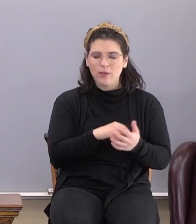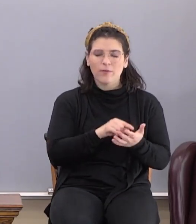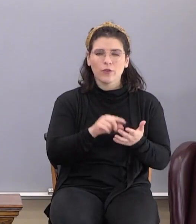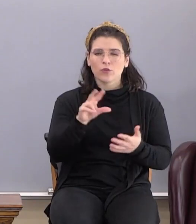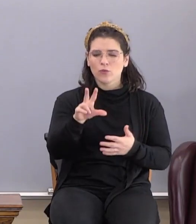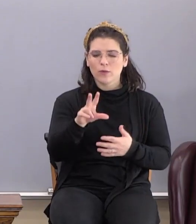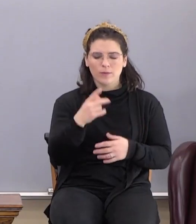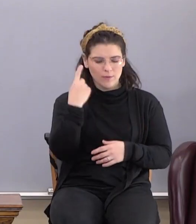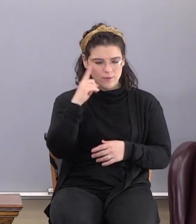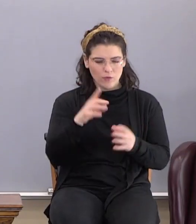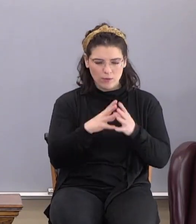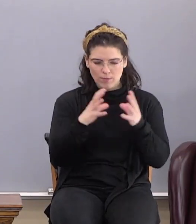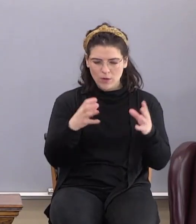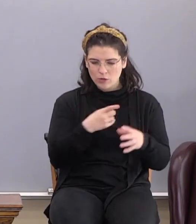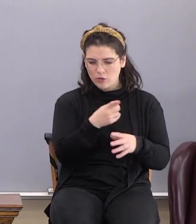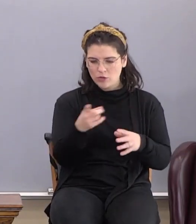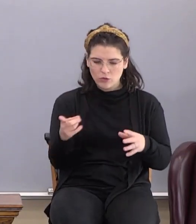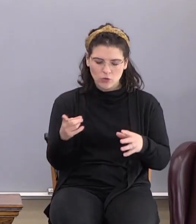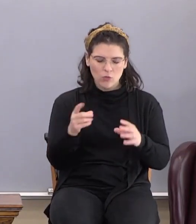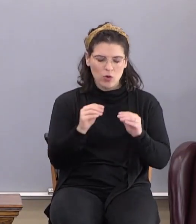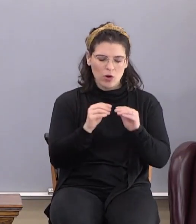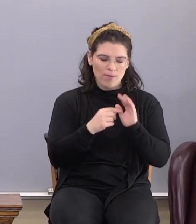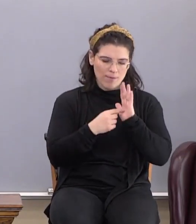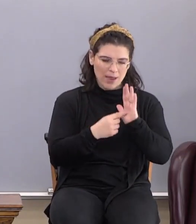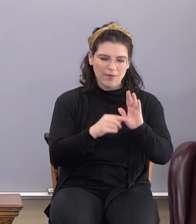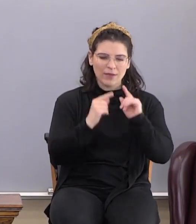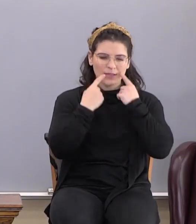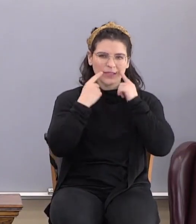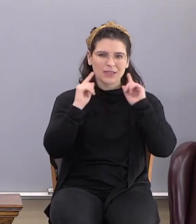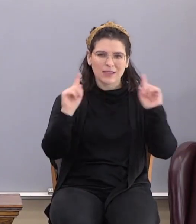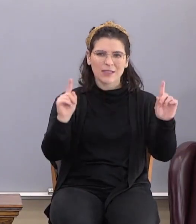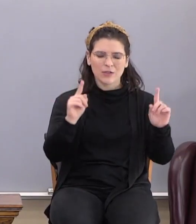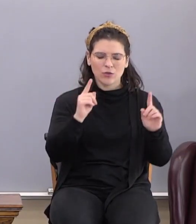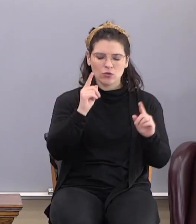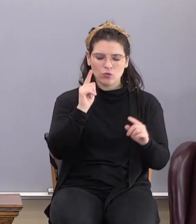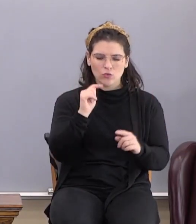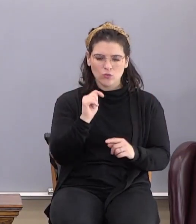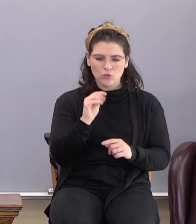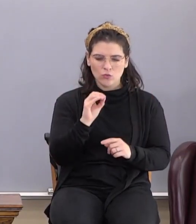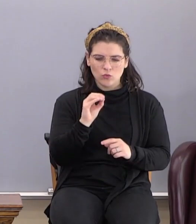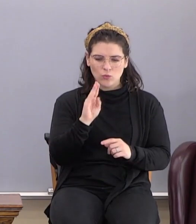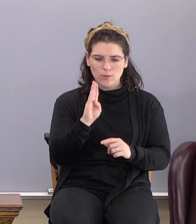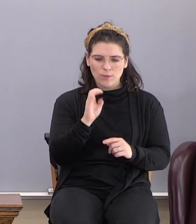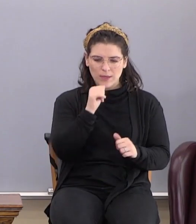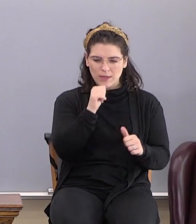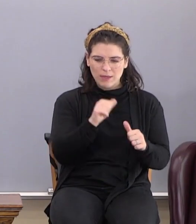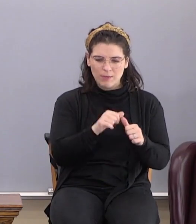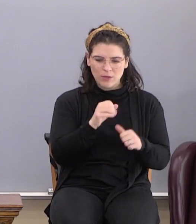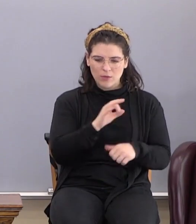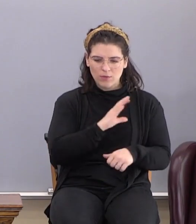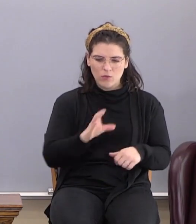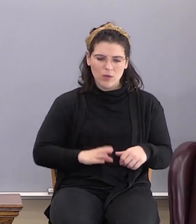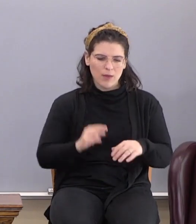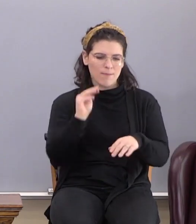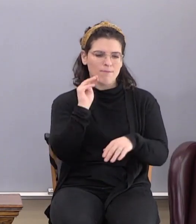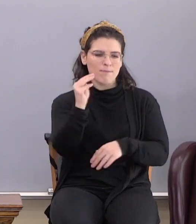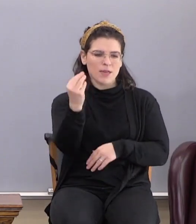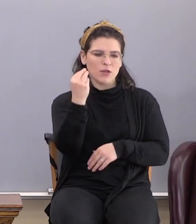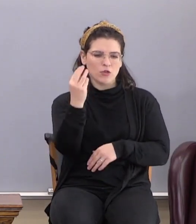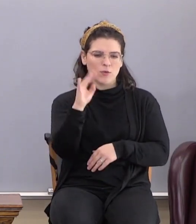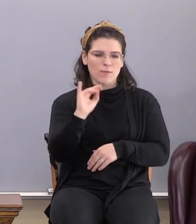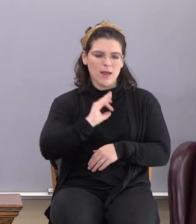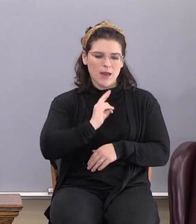as much as ye are manifestly declared to be the epistle of Christ, ministered by us, written not with ink,